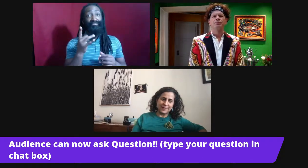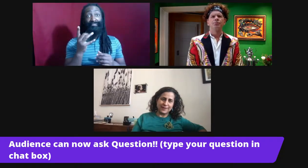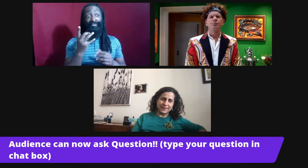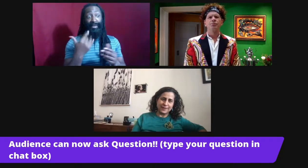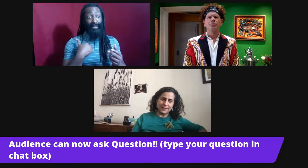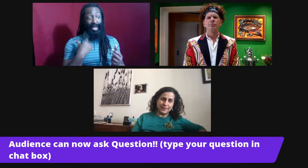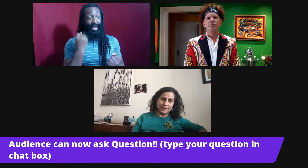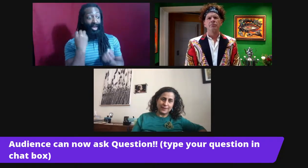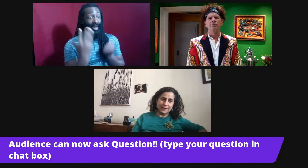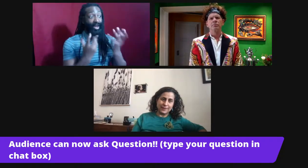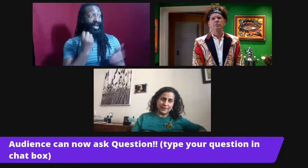You know, some people just think